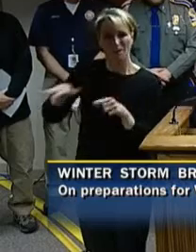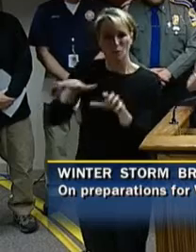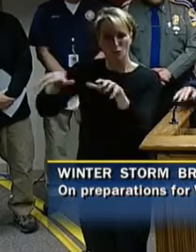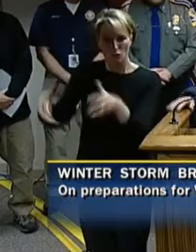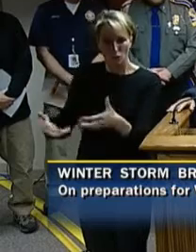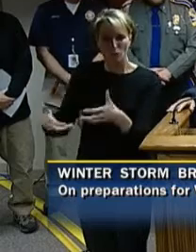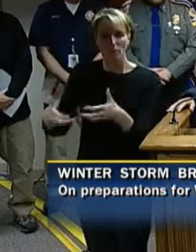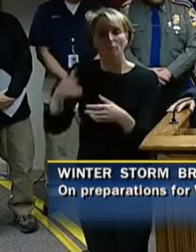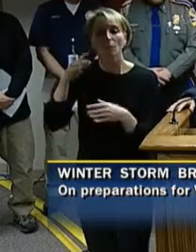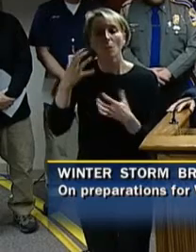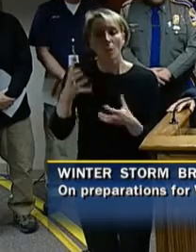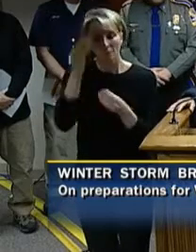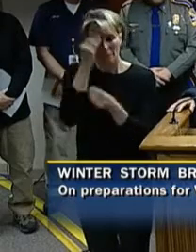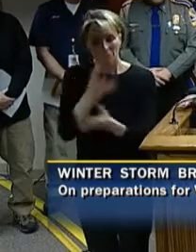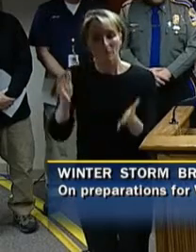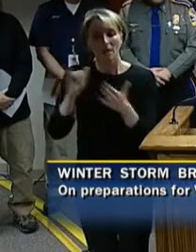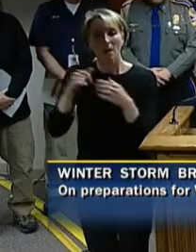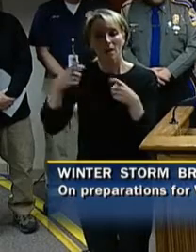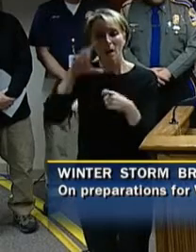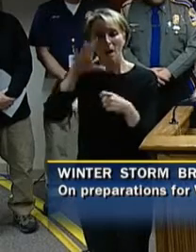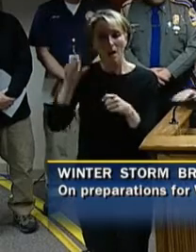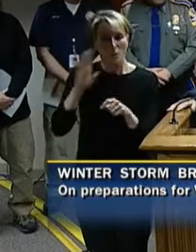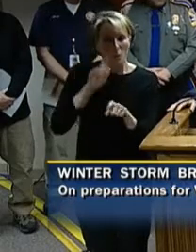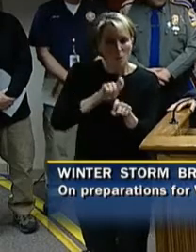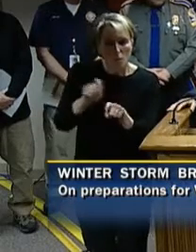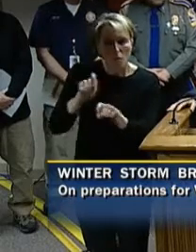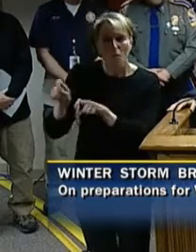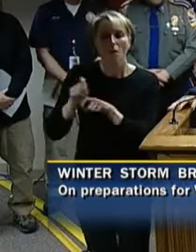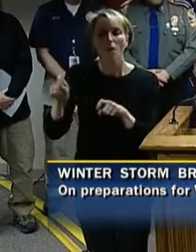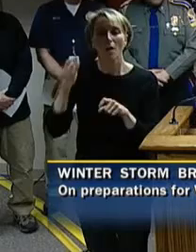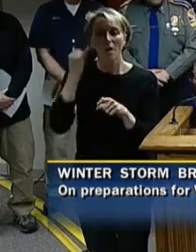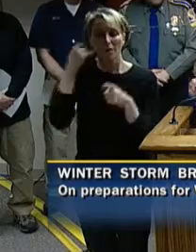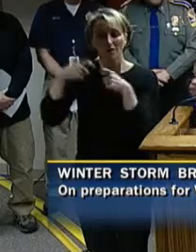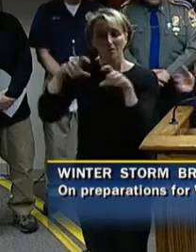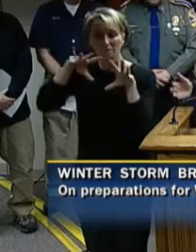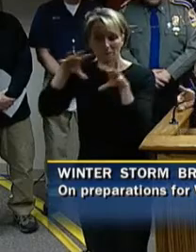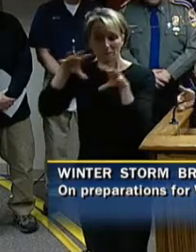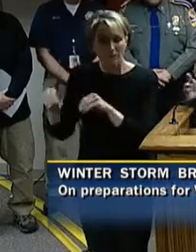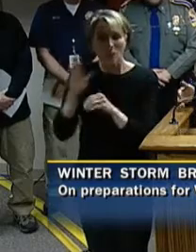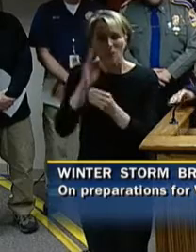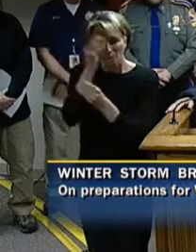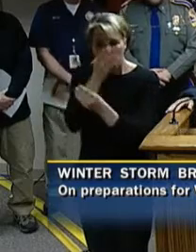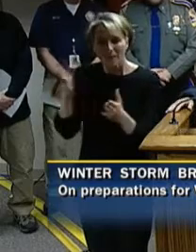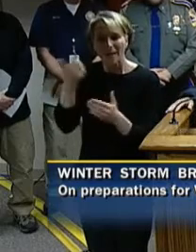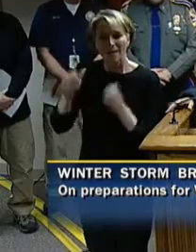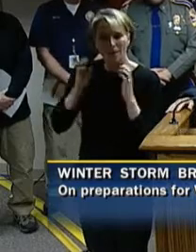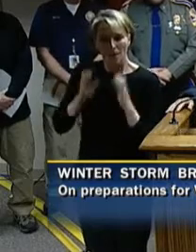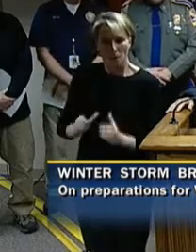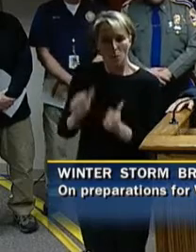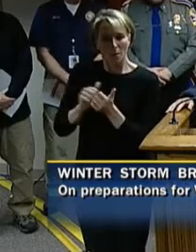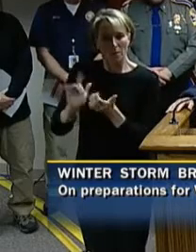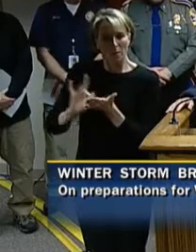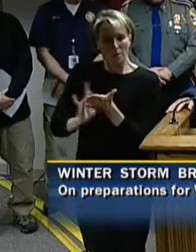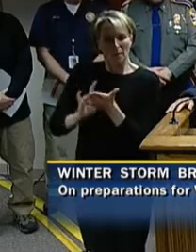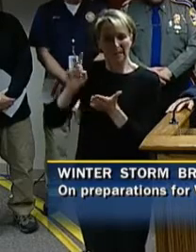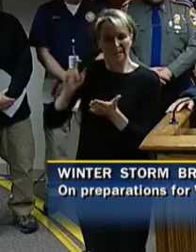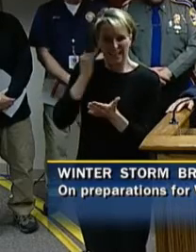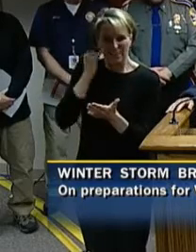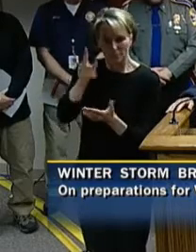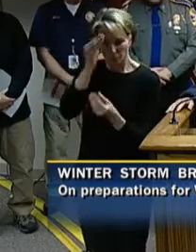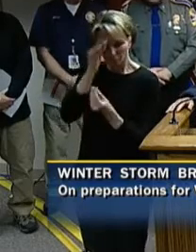phone calls telling them what to do. And that's why I emphasize 211 as an emergency response in a case of